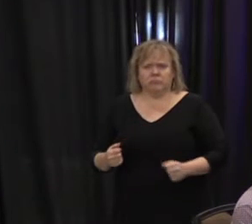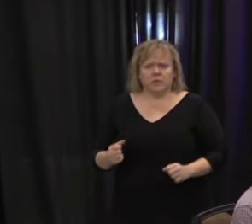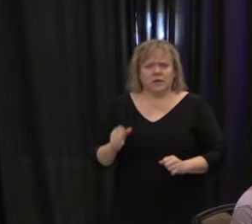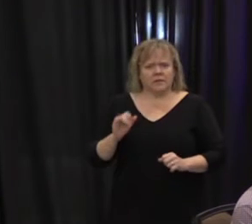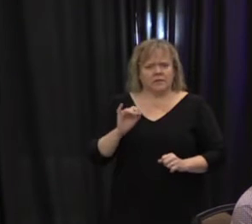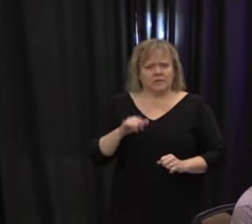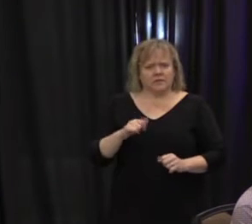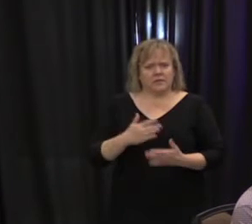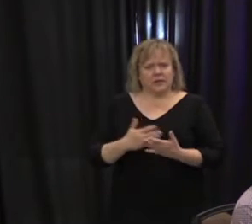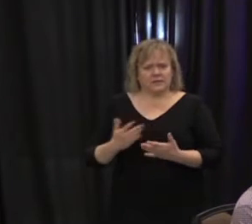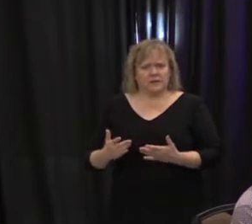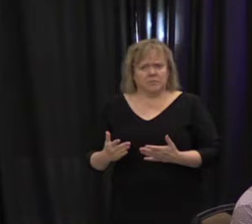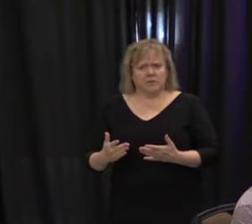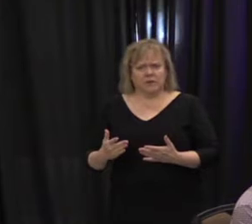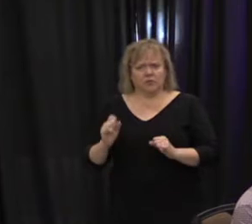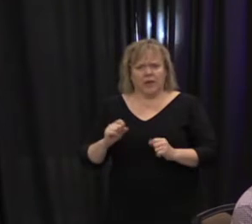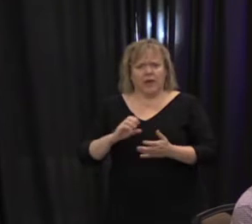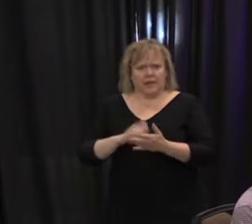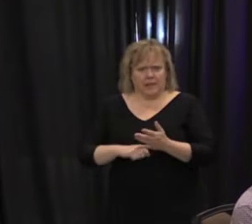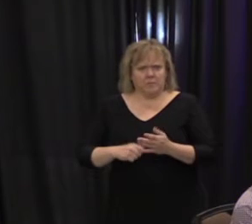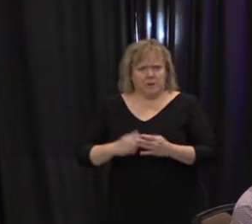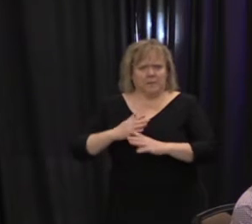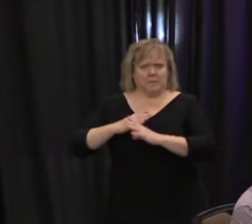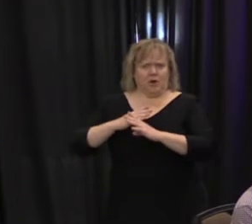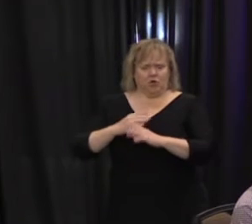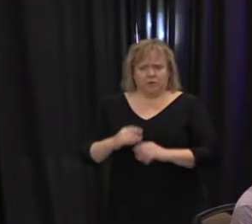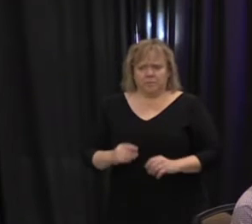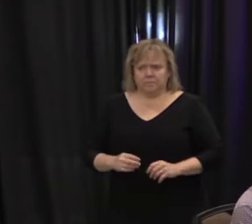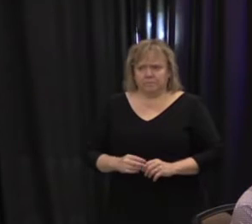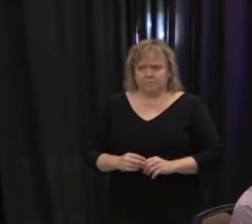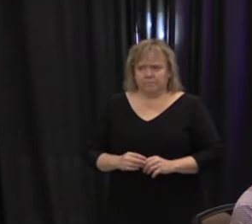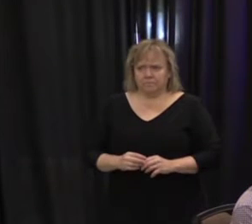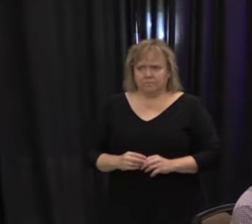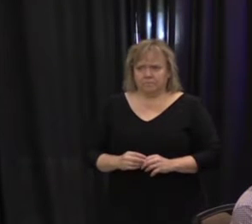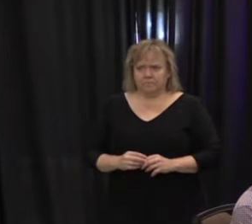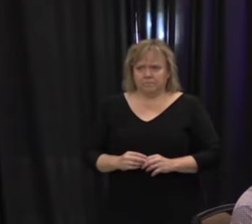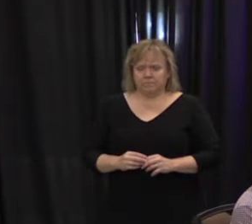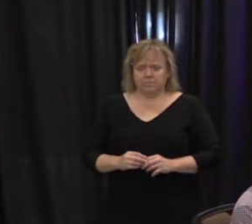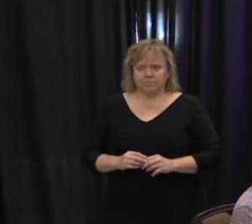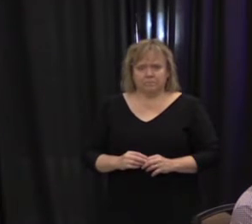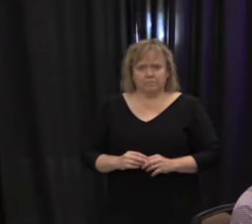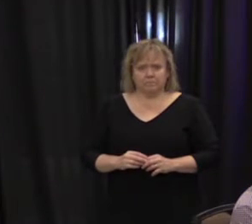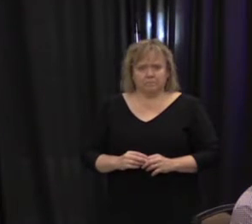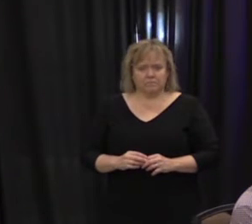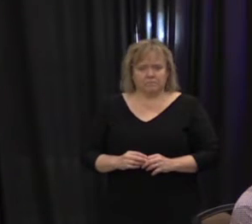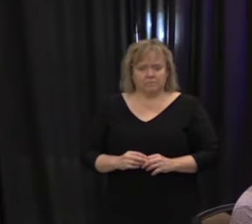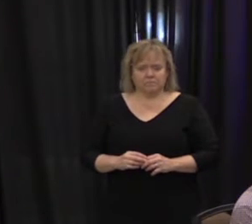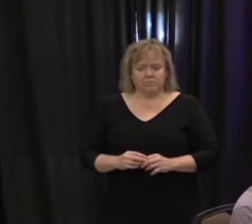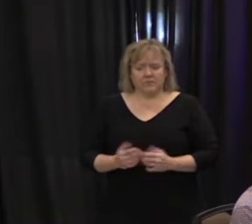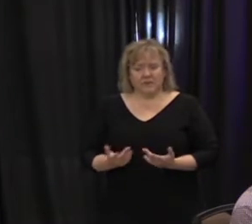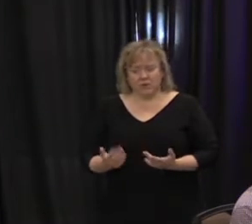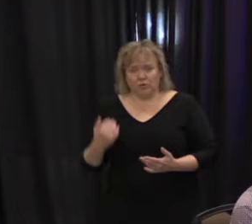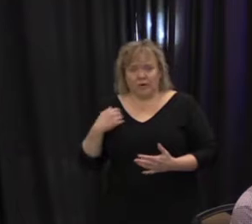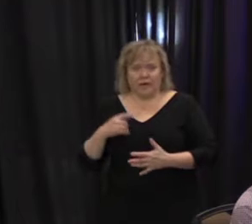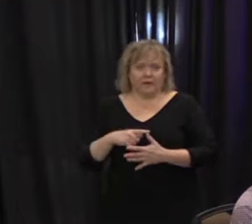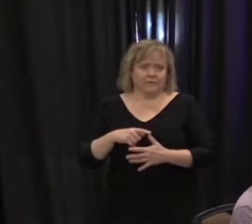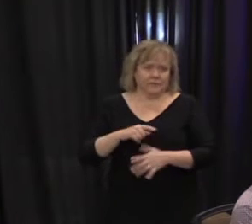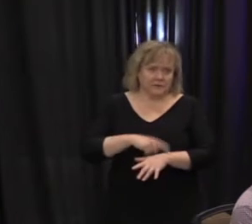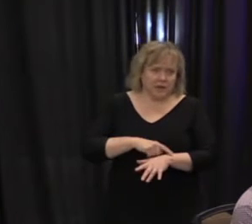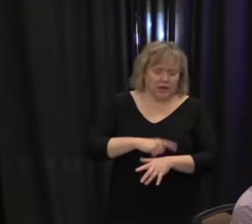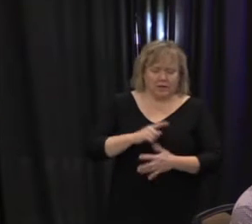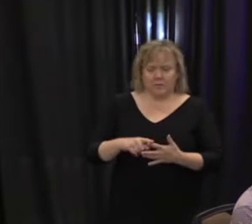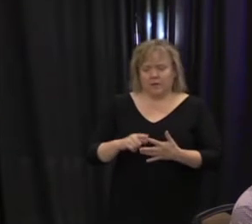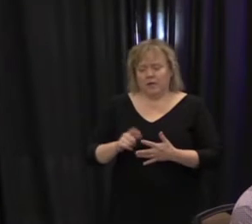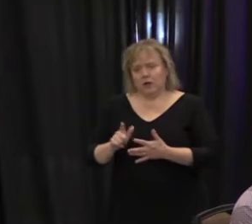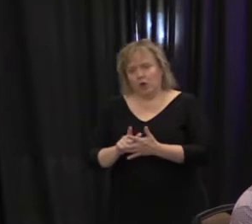is, one way to eliminate that barrier as well. The time, the laws, the waiting periods, the gestational